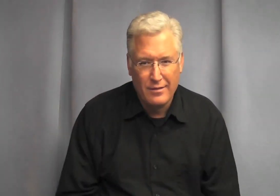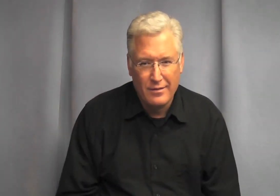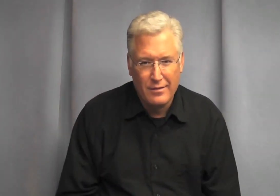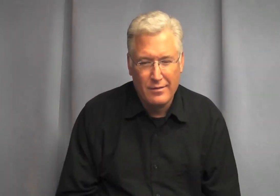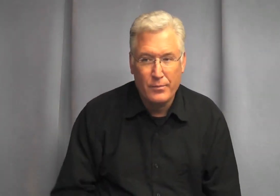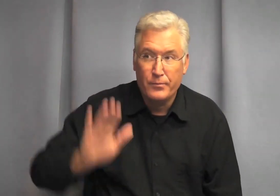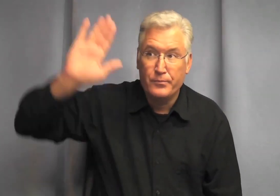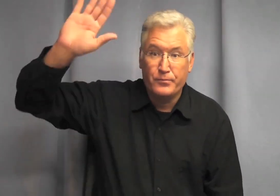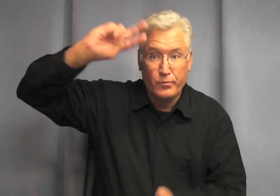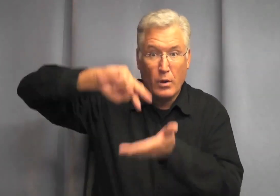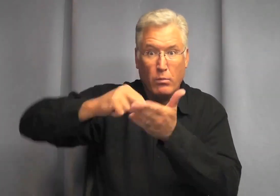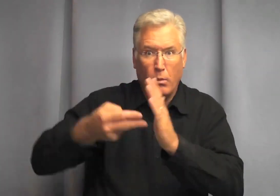brings everything together.